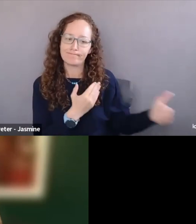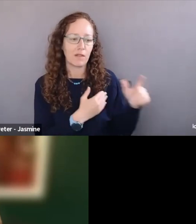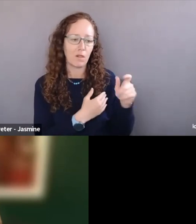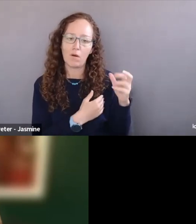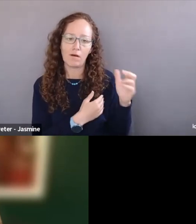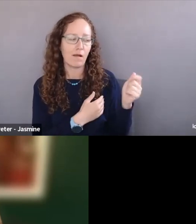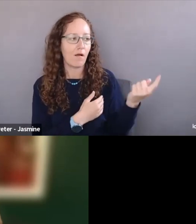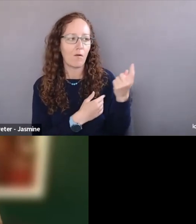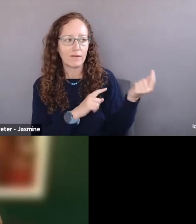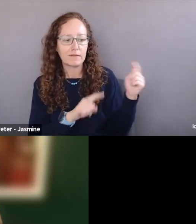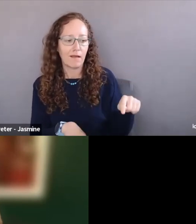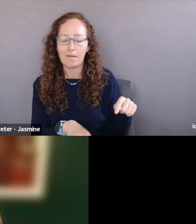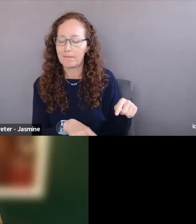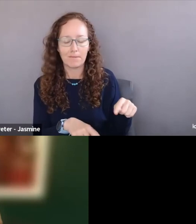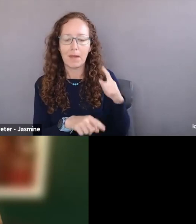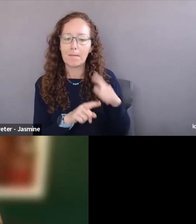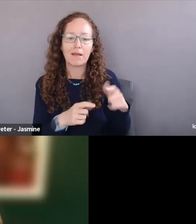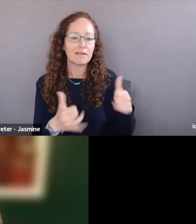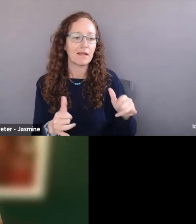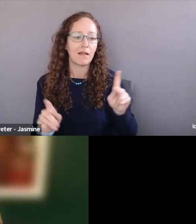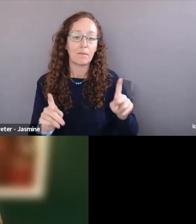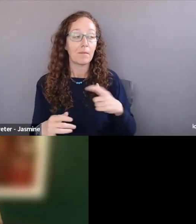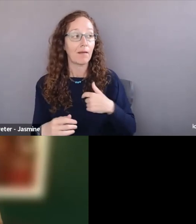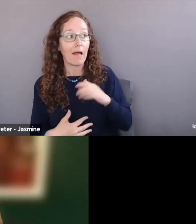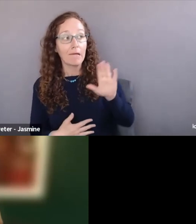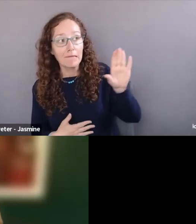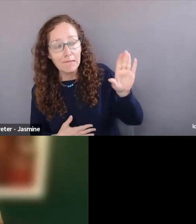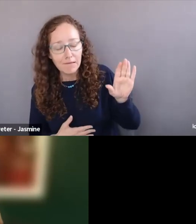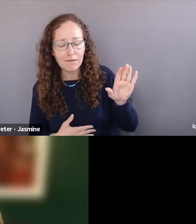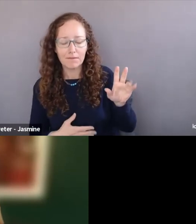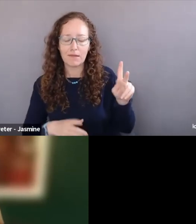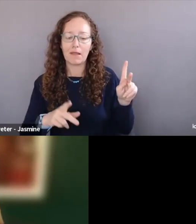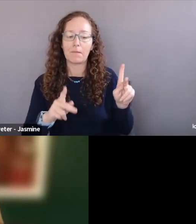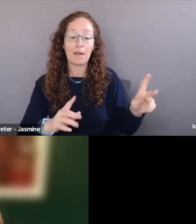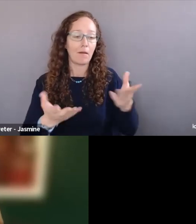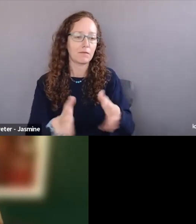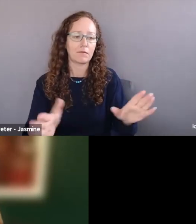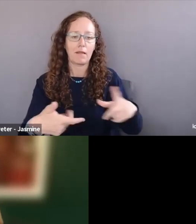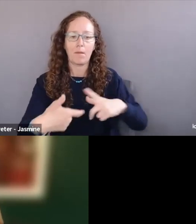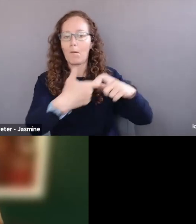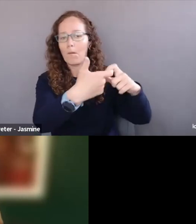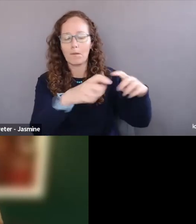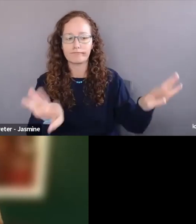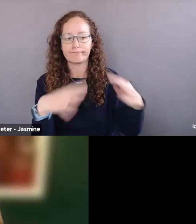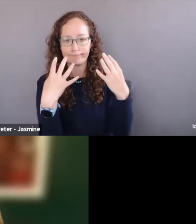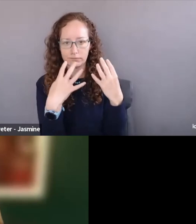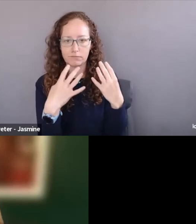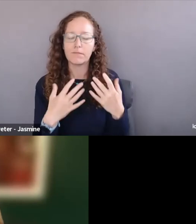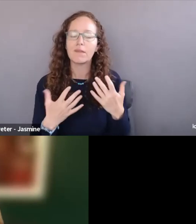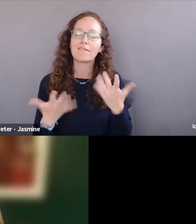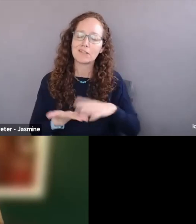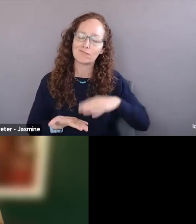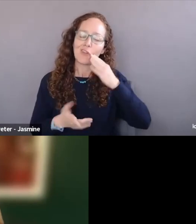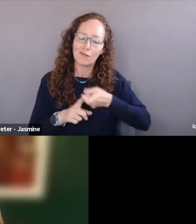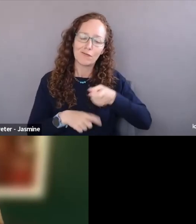people stopped to listen. So I've learned to do that as a woman leader. I've learned to say for younger